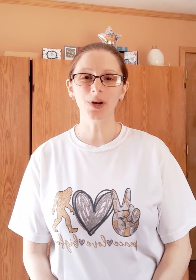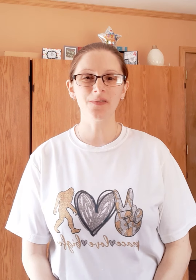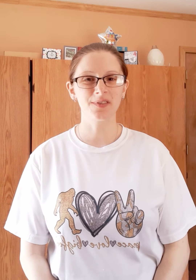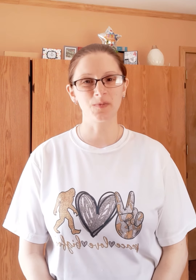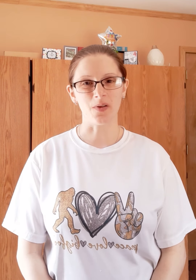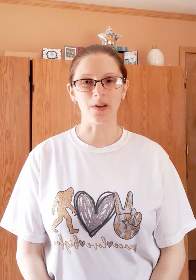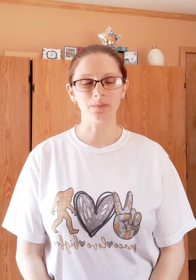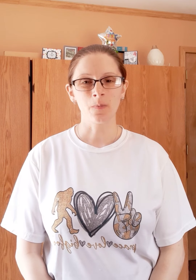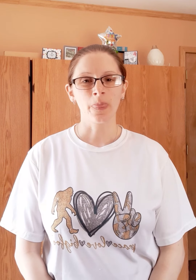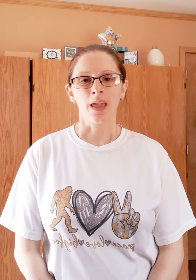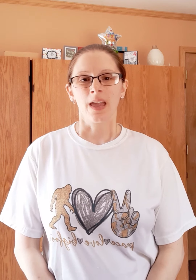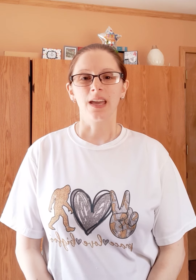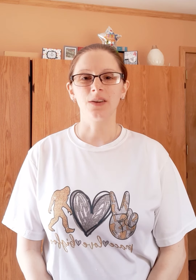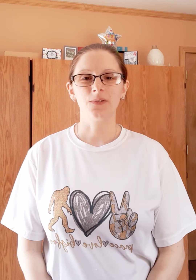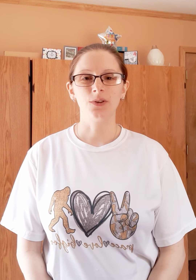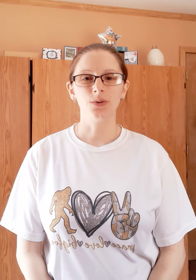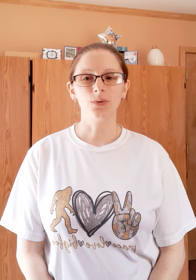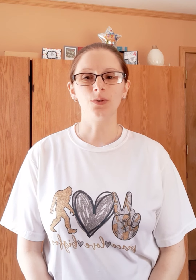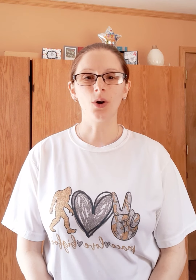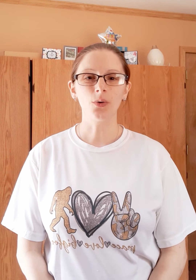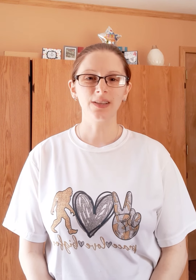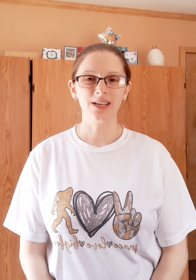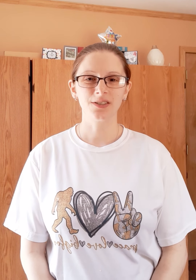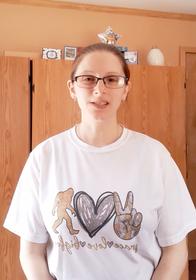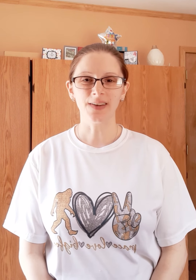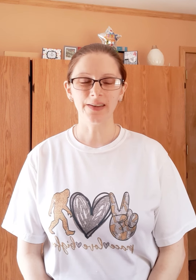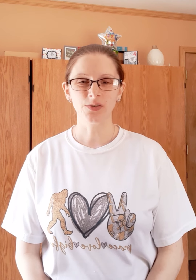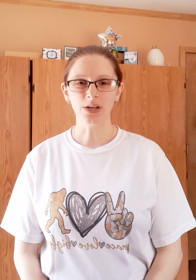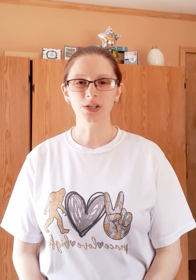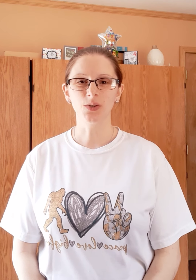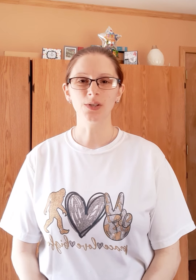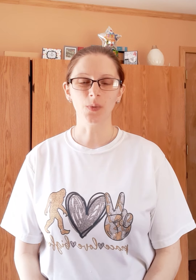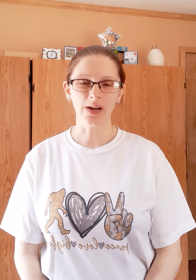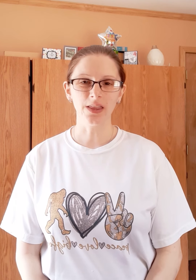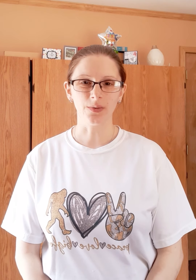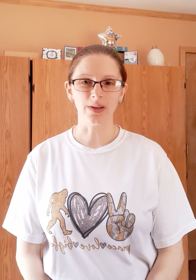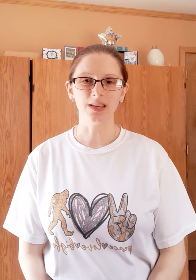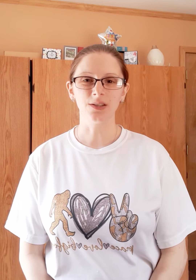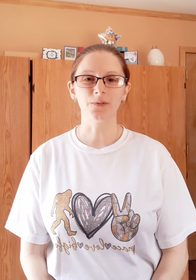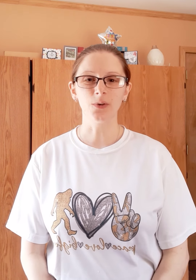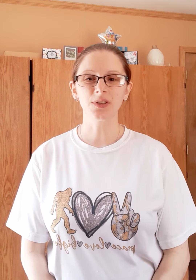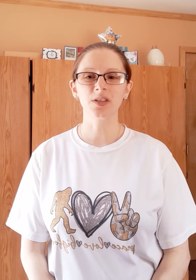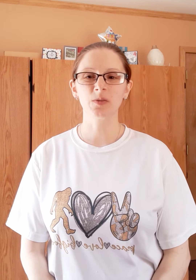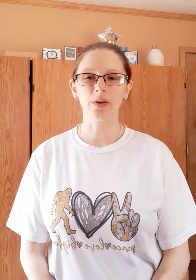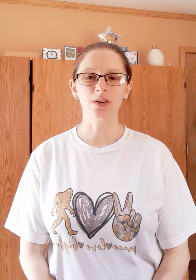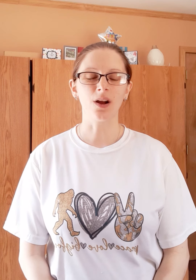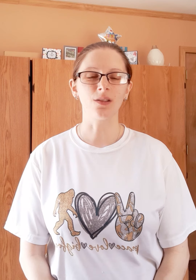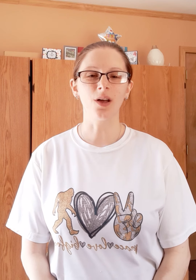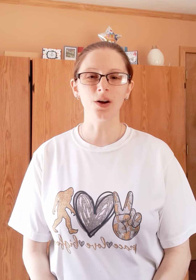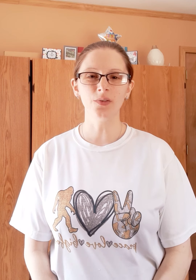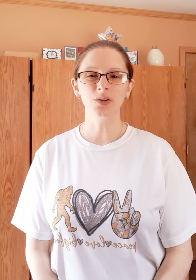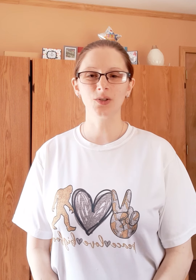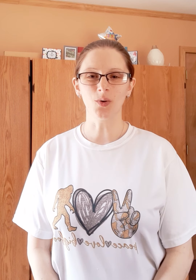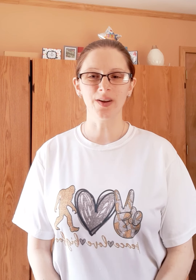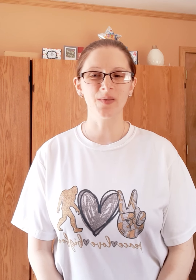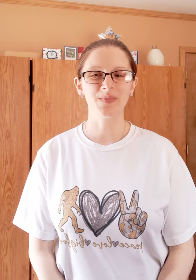of the Spirit. If you know Galatians 5:22 and 23, the fruits of the Spirit are love, joy,